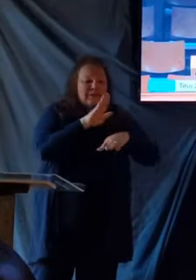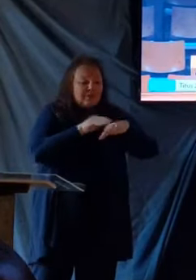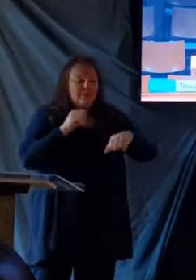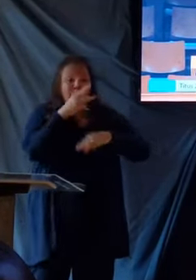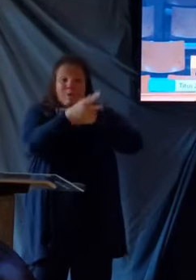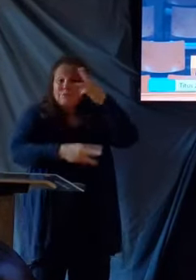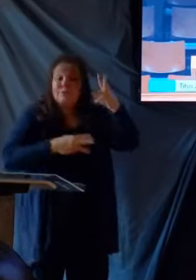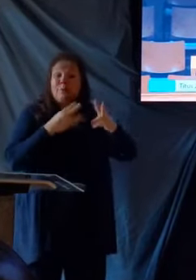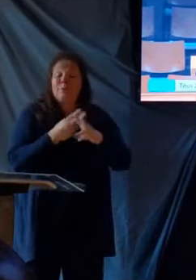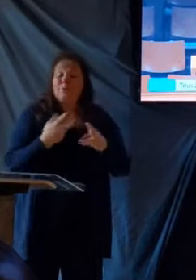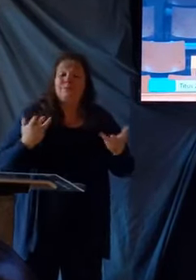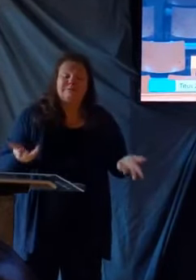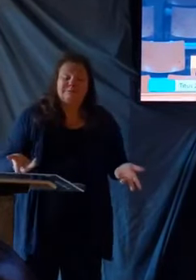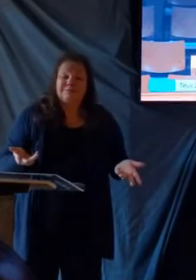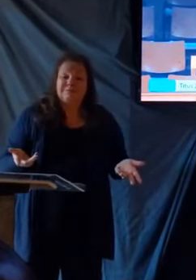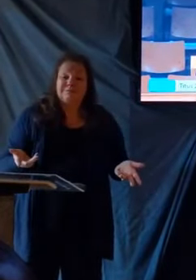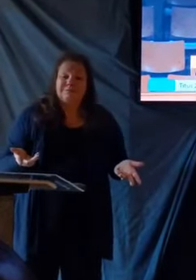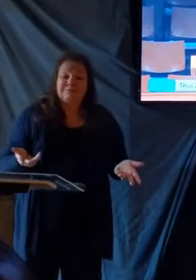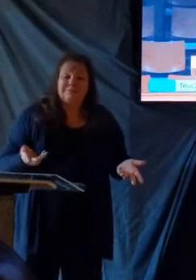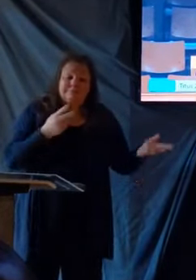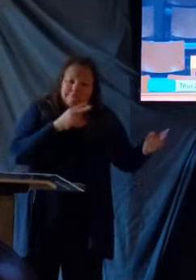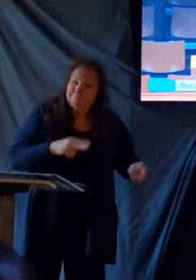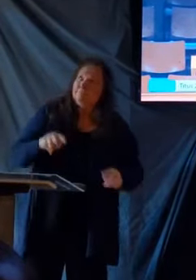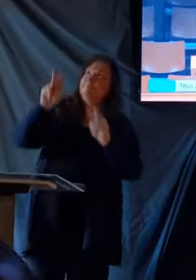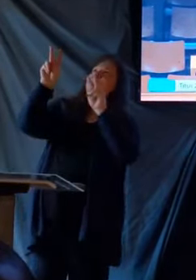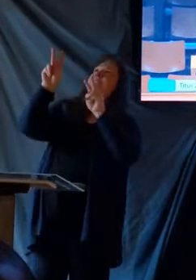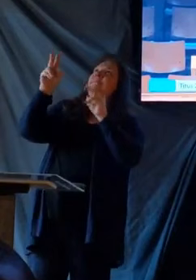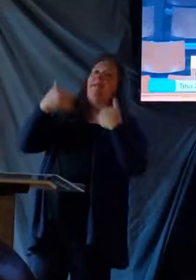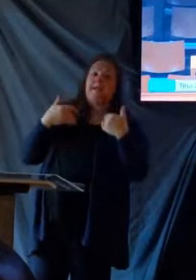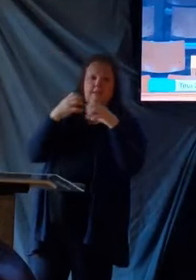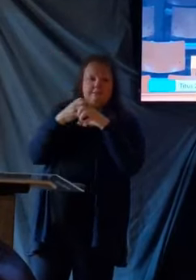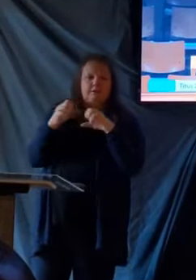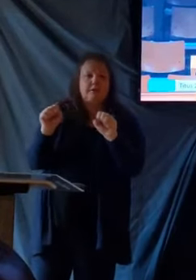the world is, turn to me and be saved.